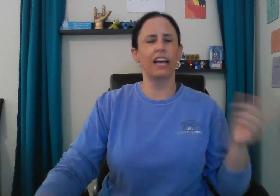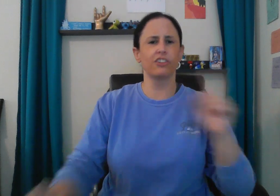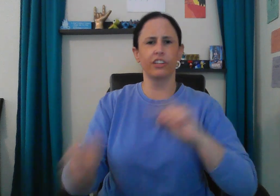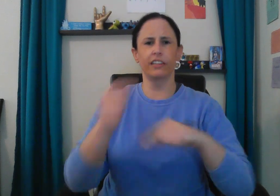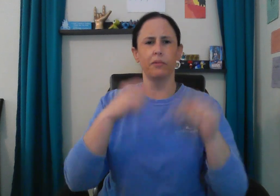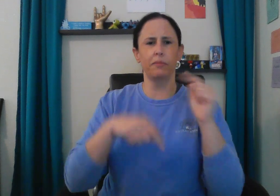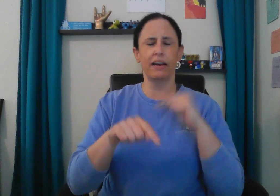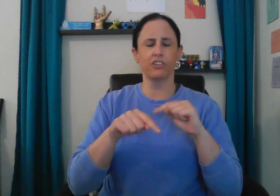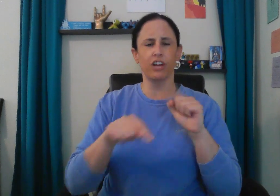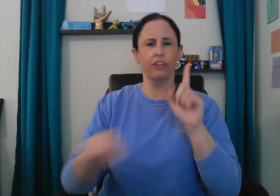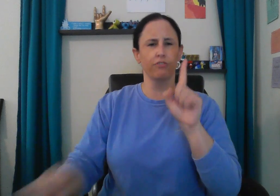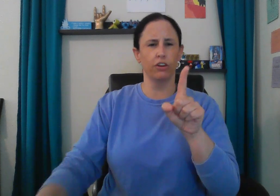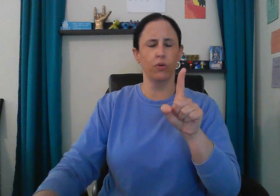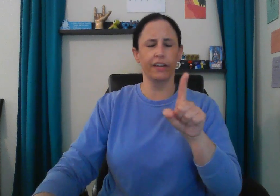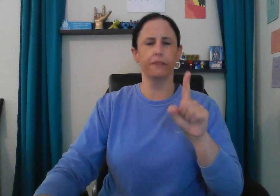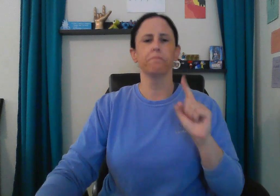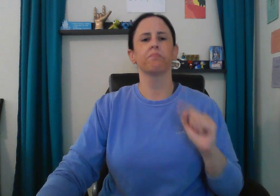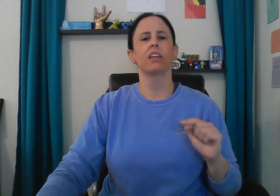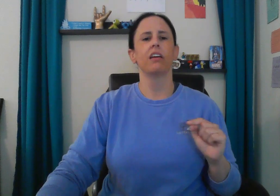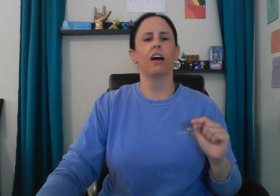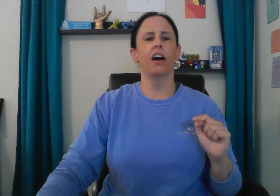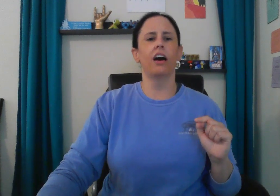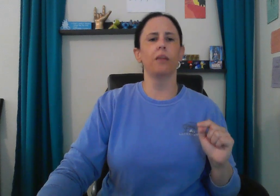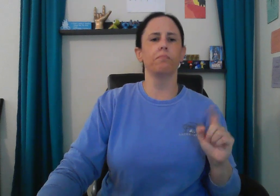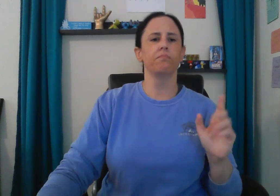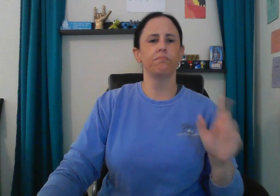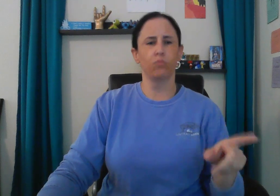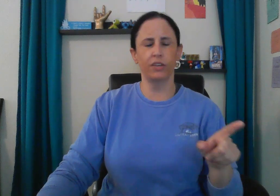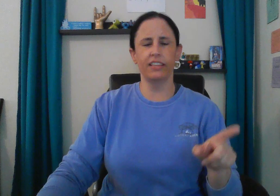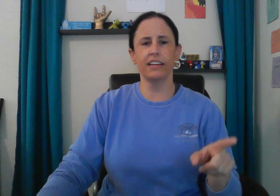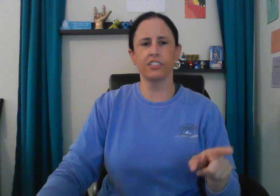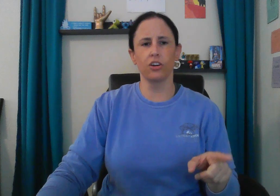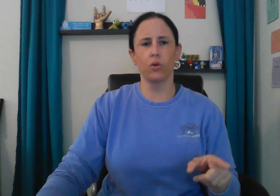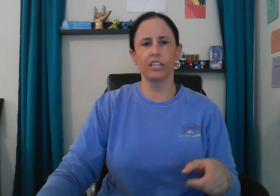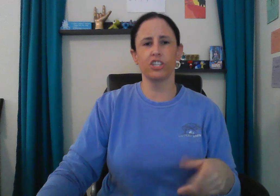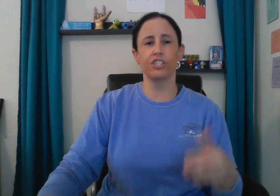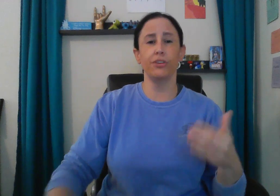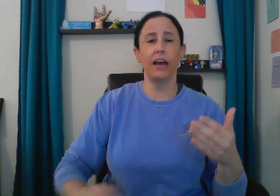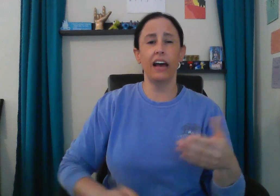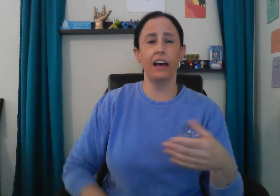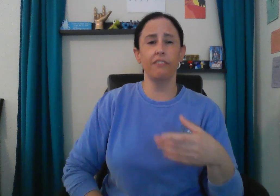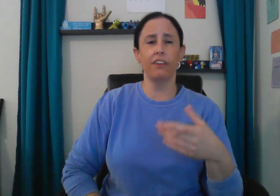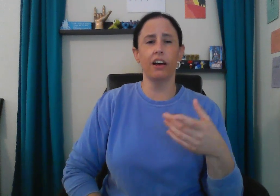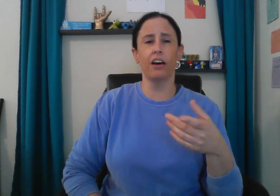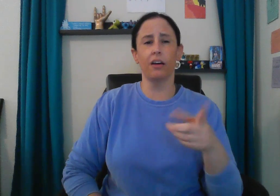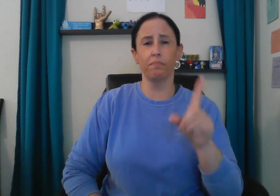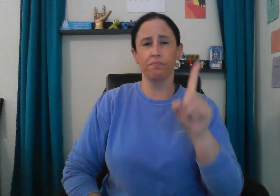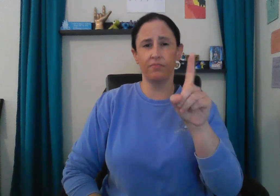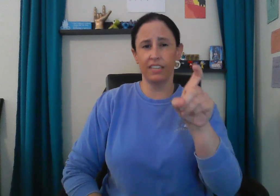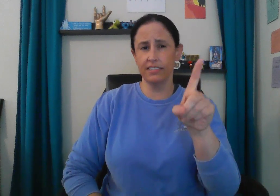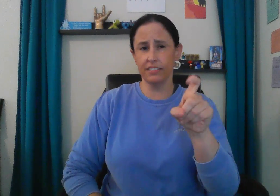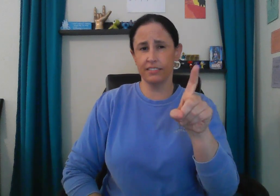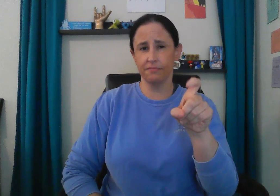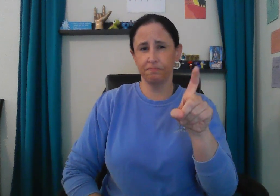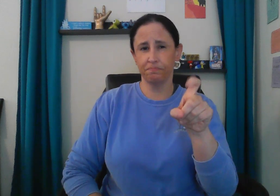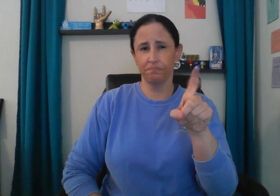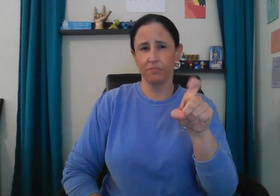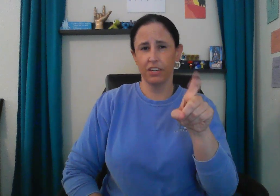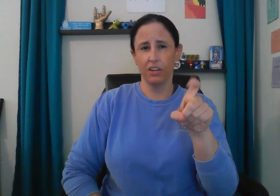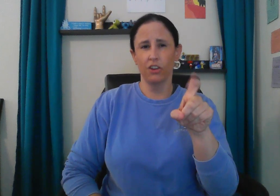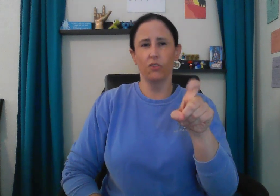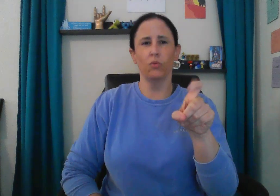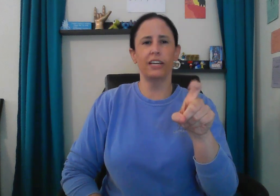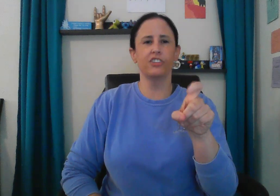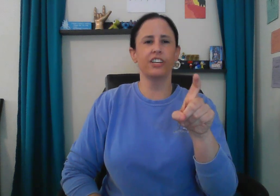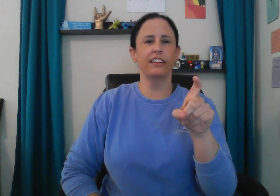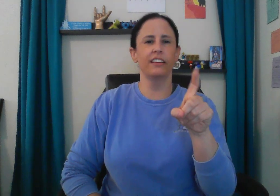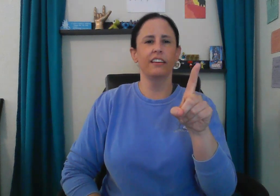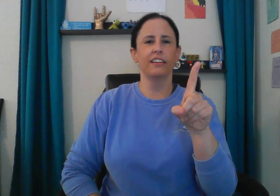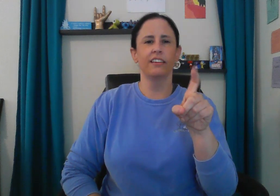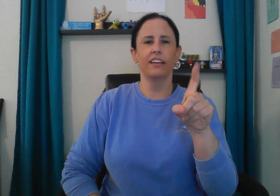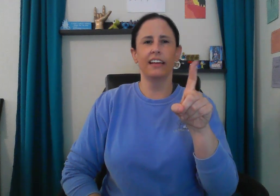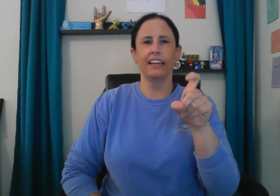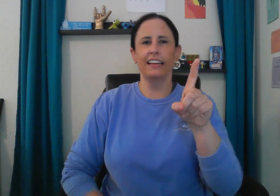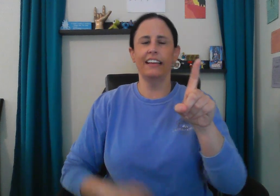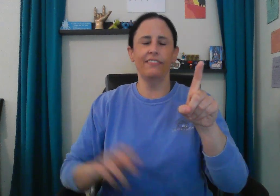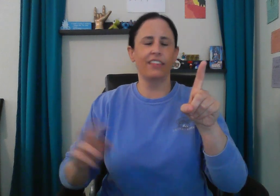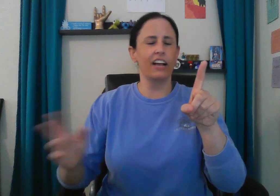actually, let me backtrack real quick. With yes-no questions, you have this, which they call